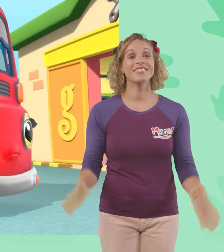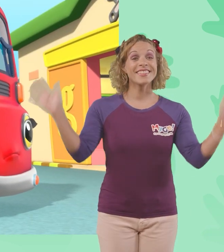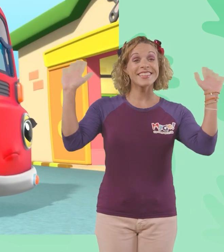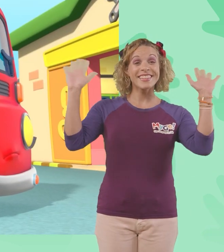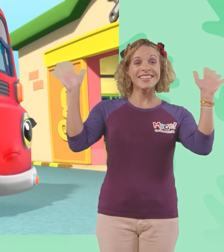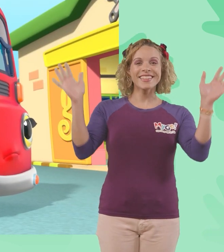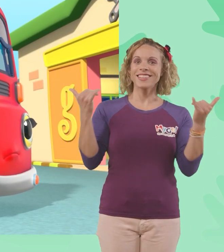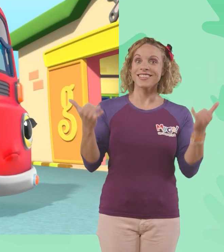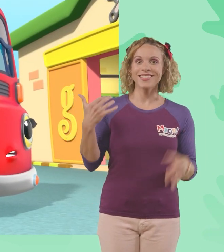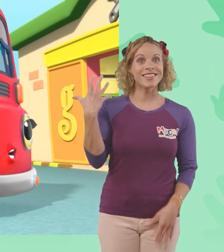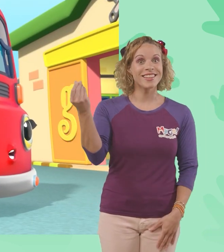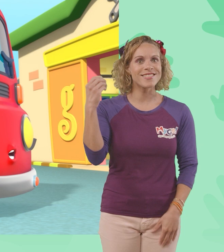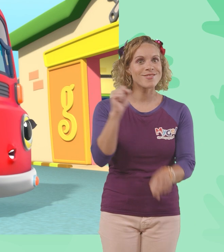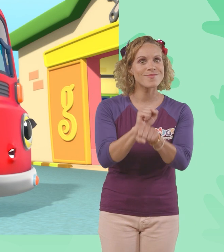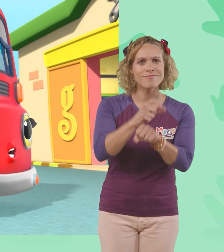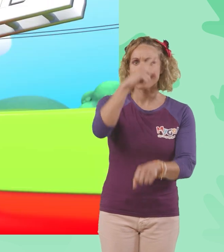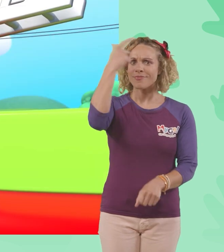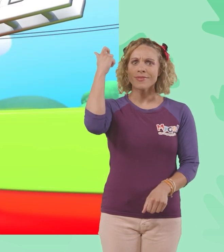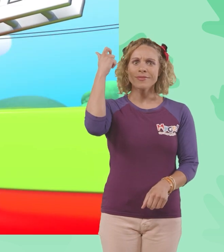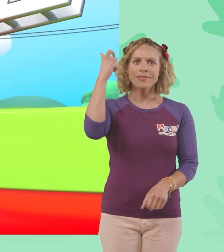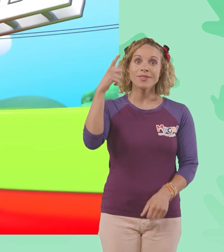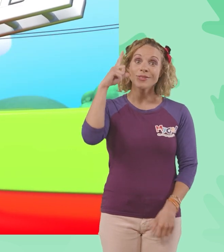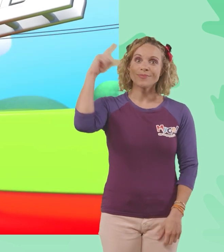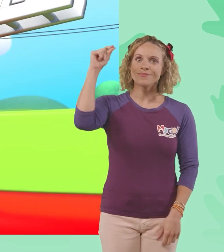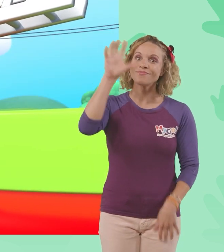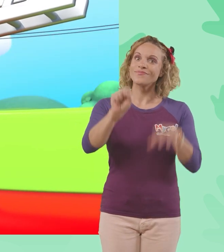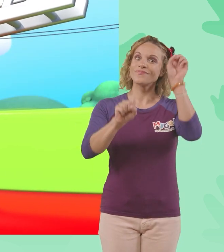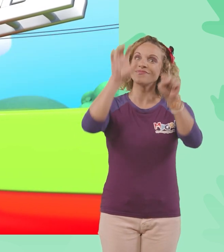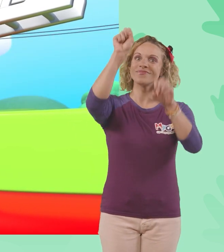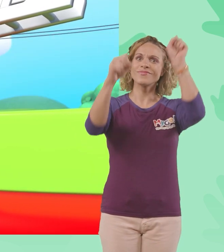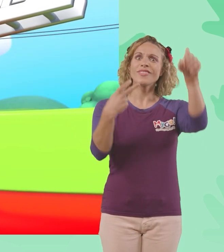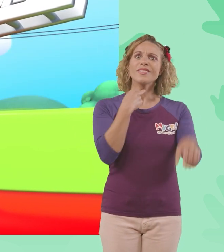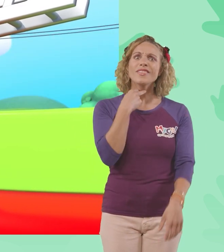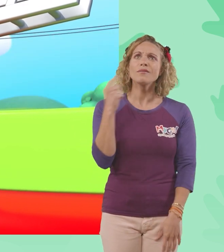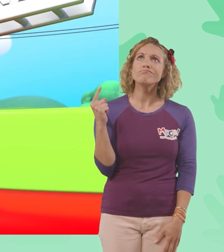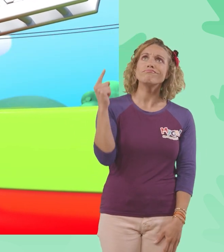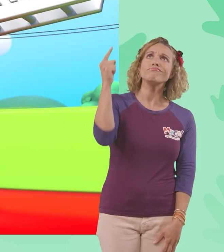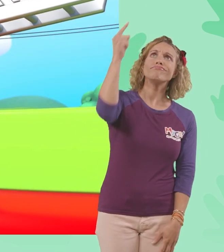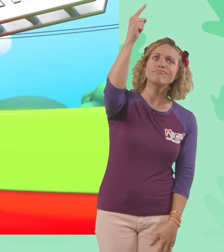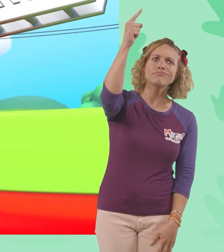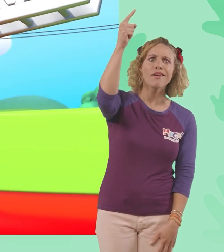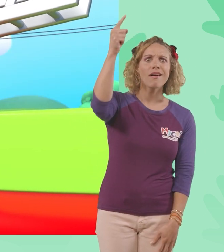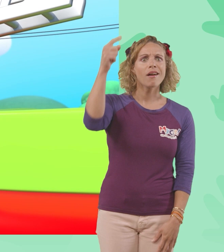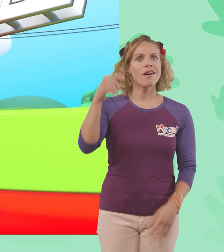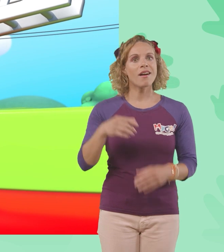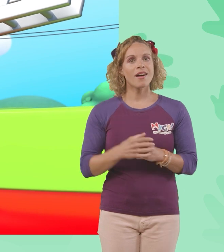Hello, everyone. We're working outside today because Fiona's ladder is stuck. She's too